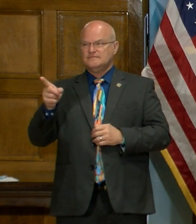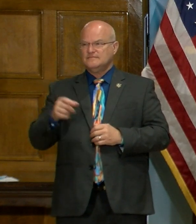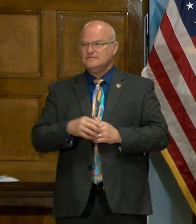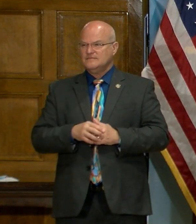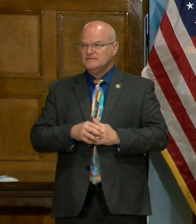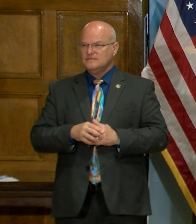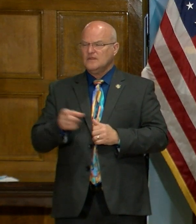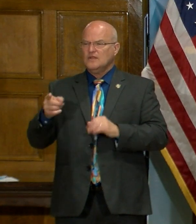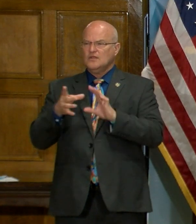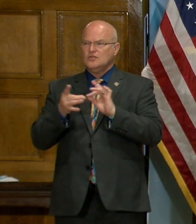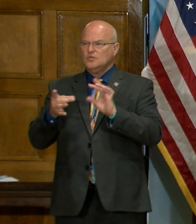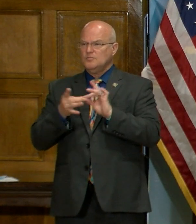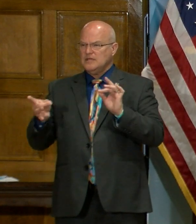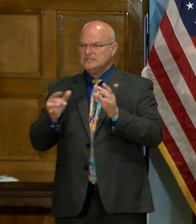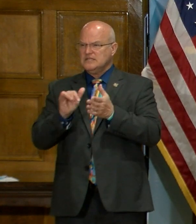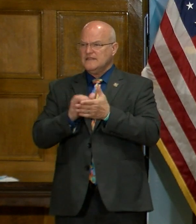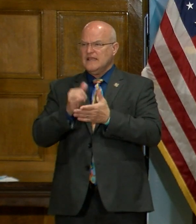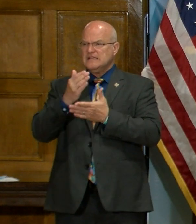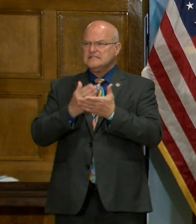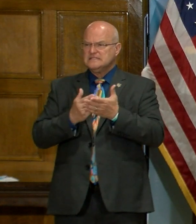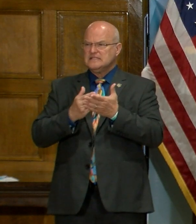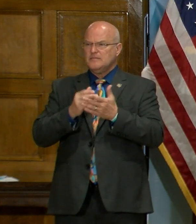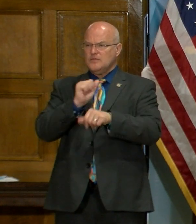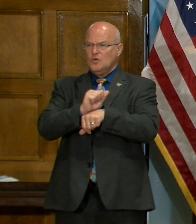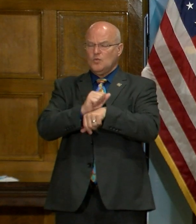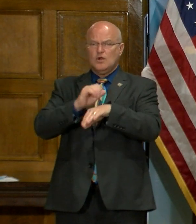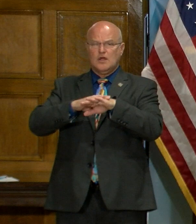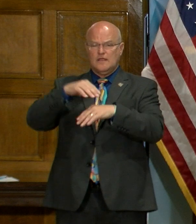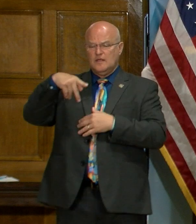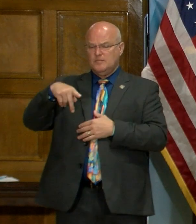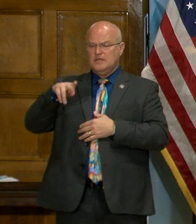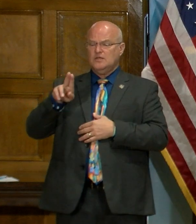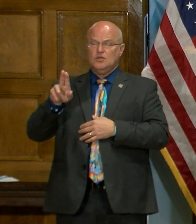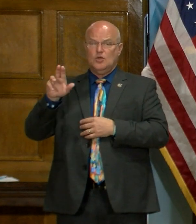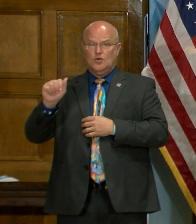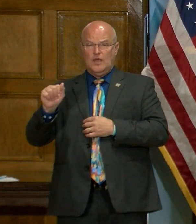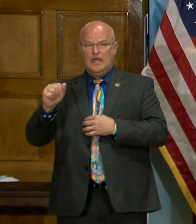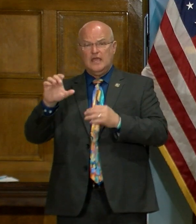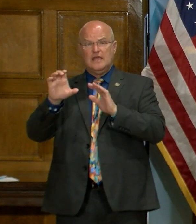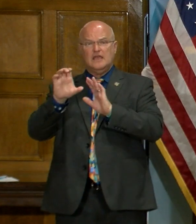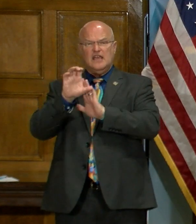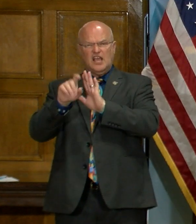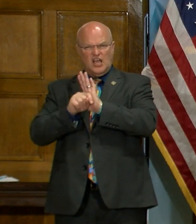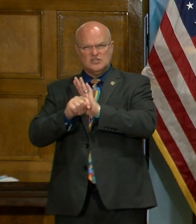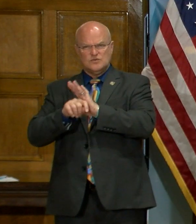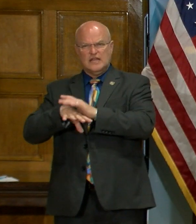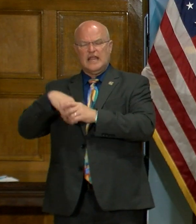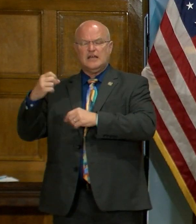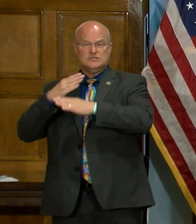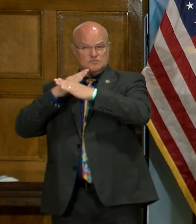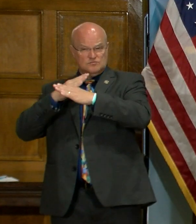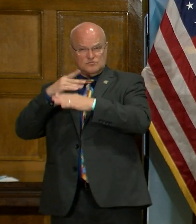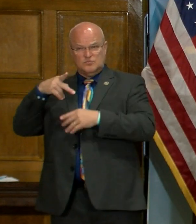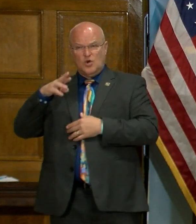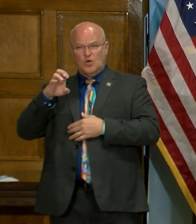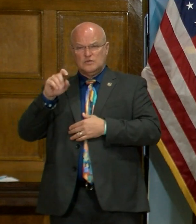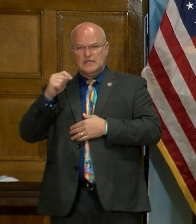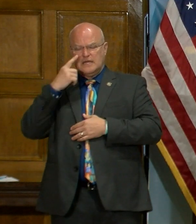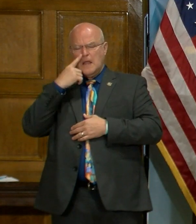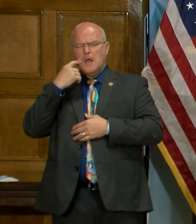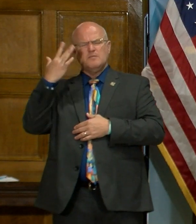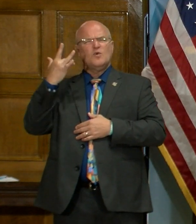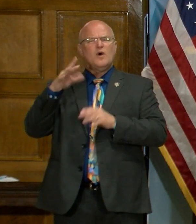Yes. You mentioned that some of the work on the PUA side had been contracted out to ProTech. Why was